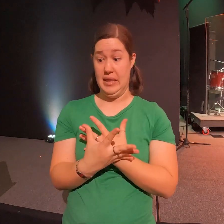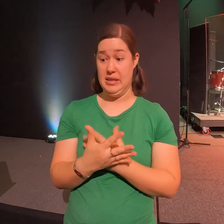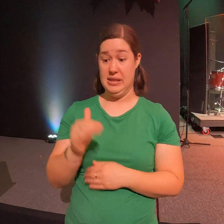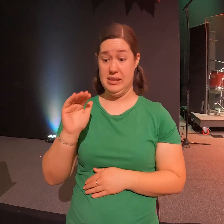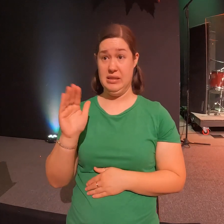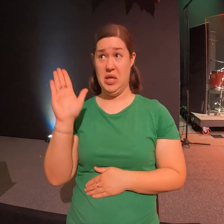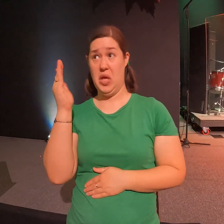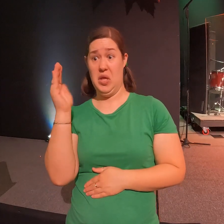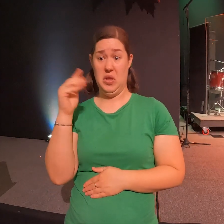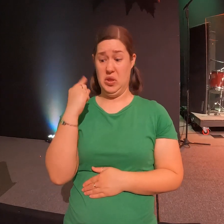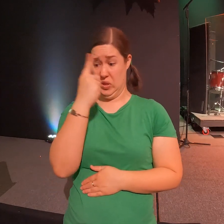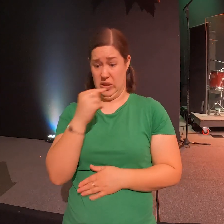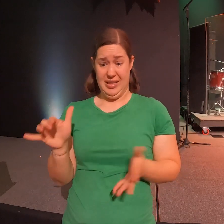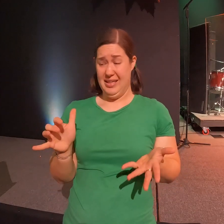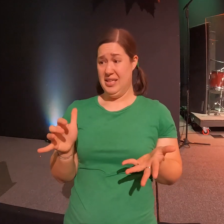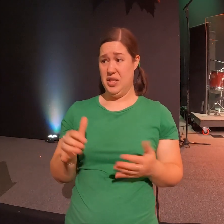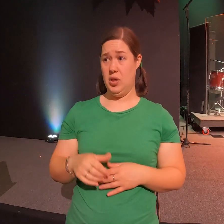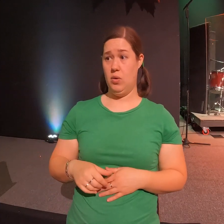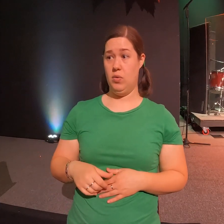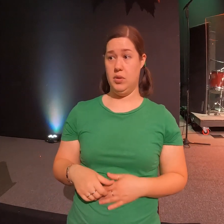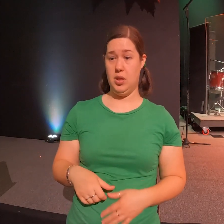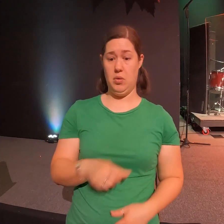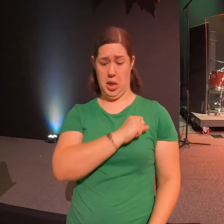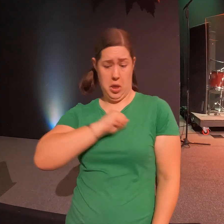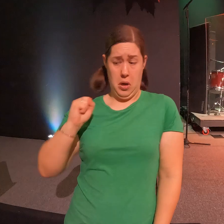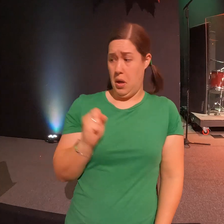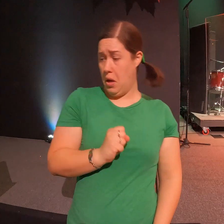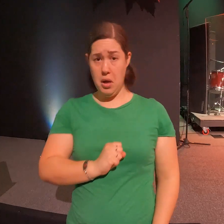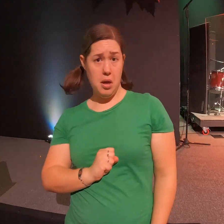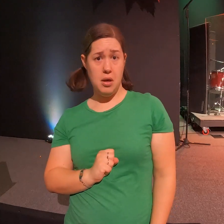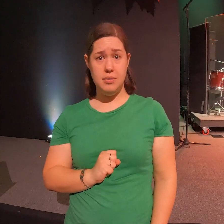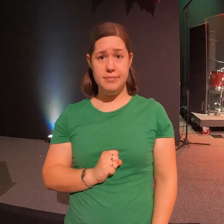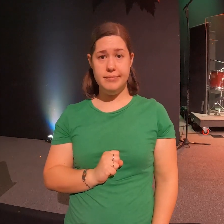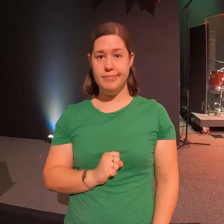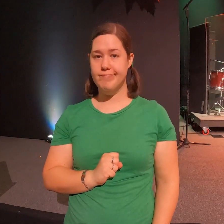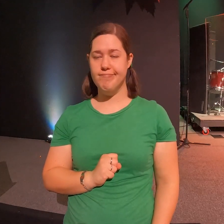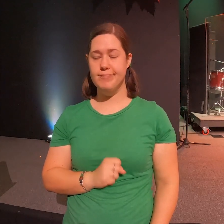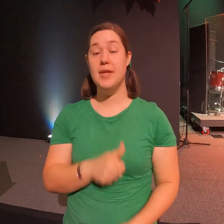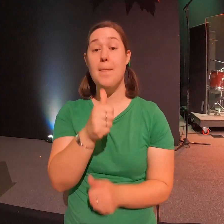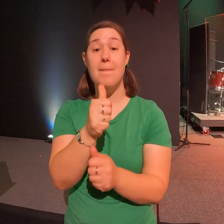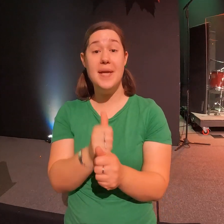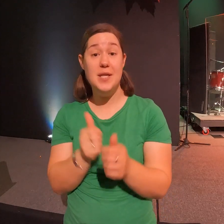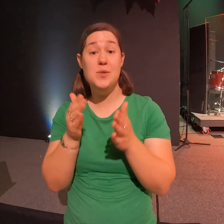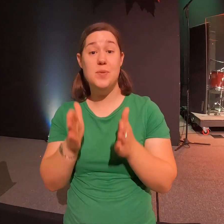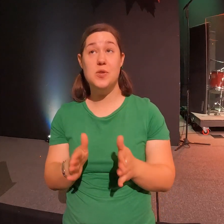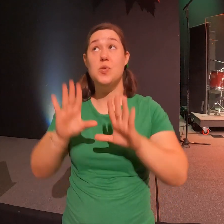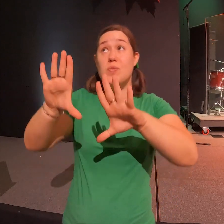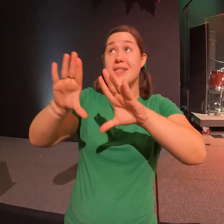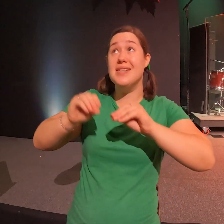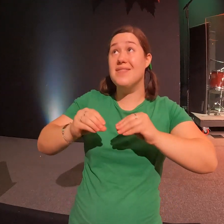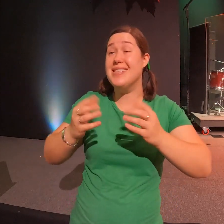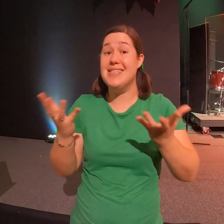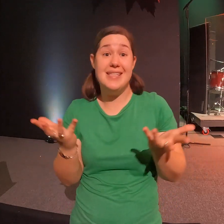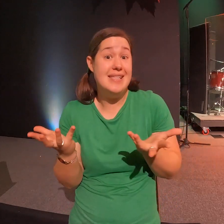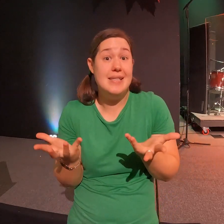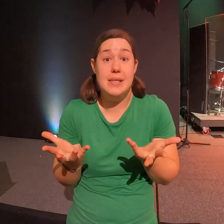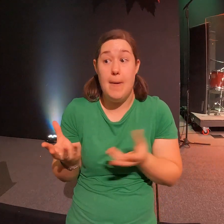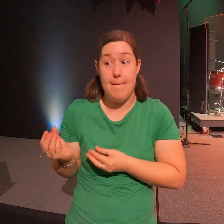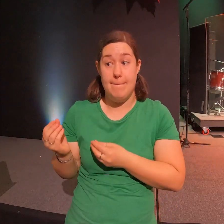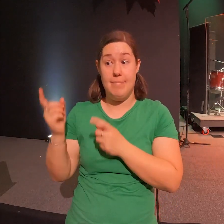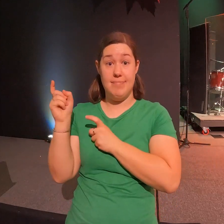something? But each person has received some gift to give. Some gift